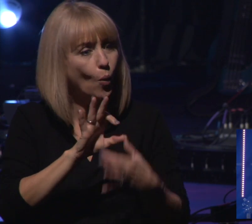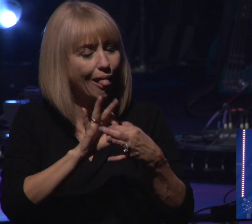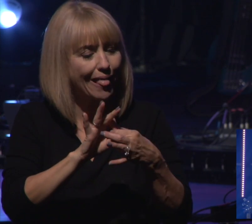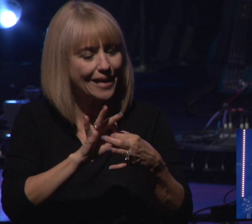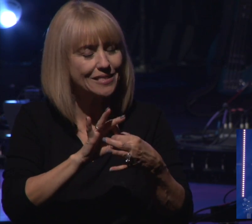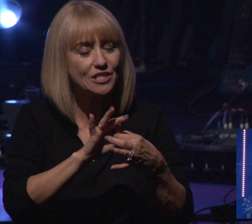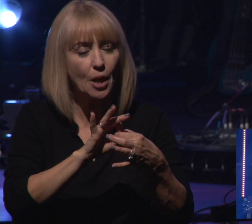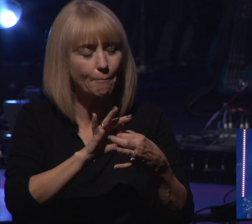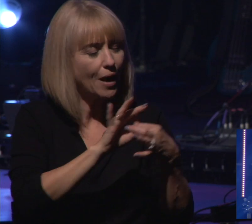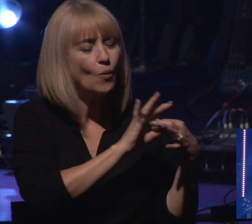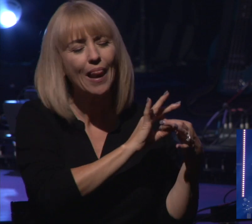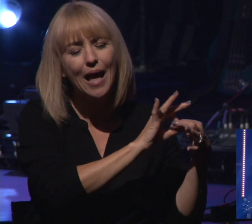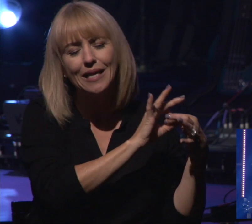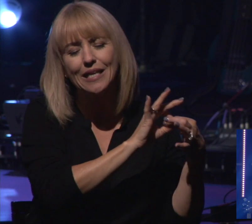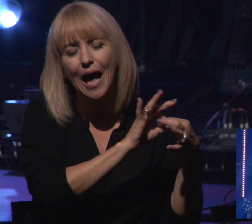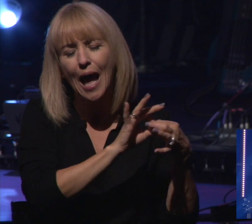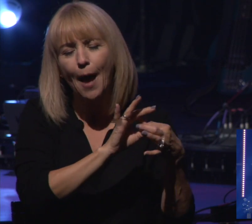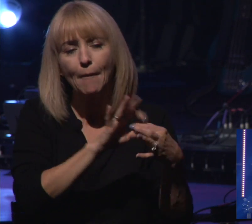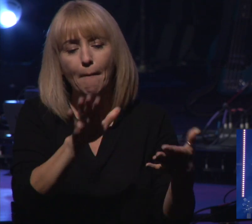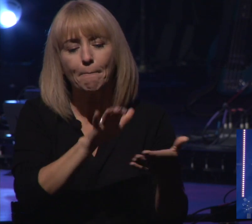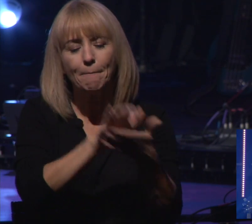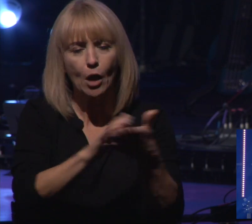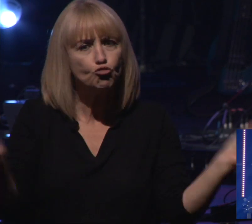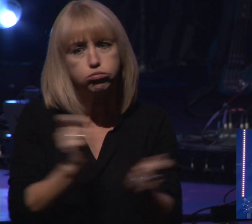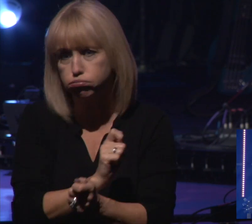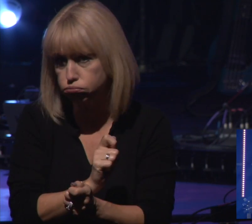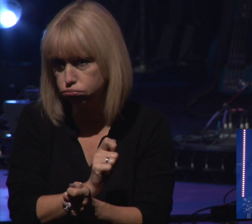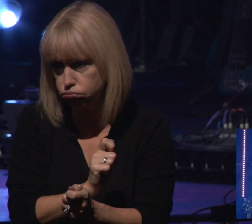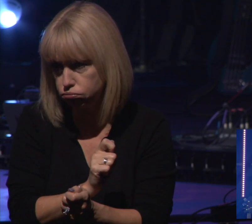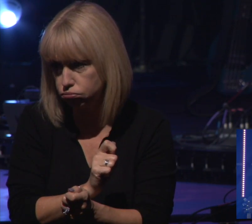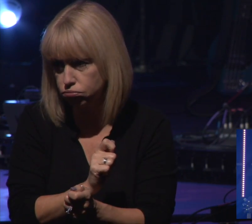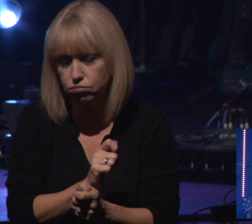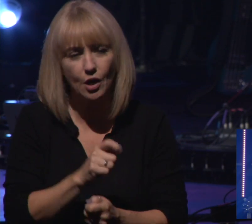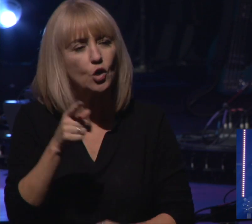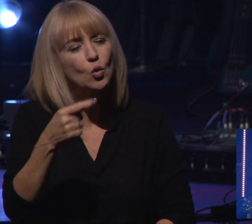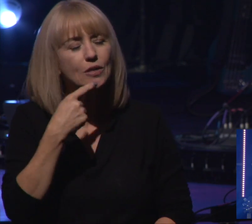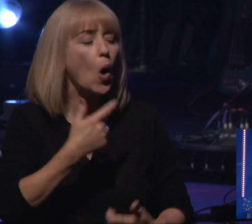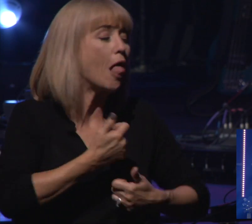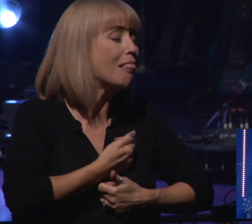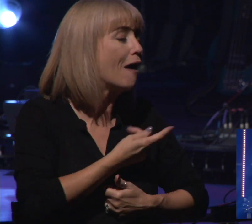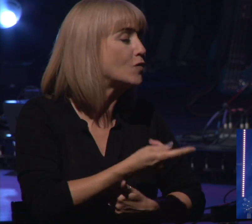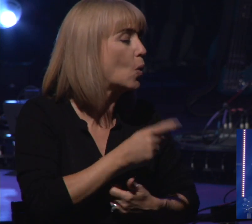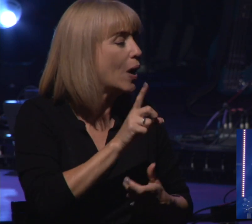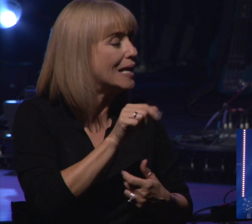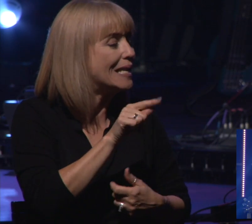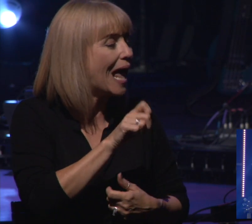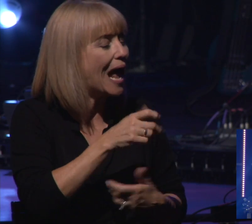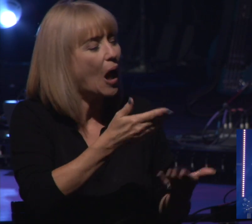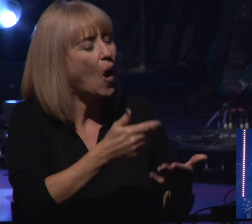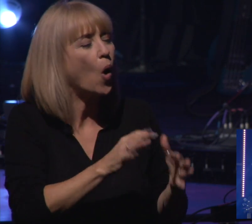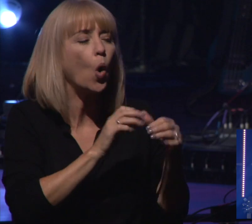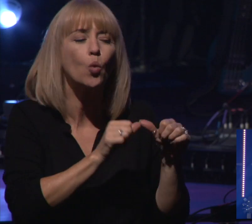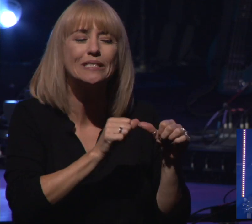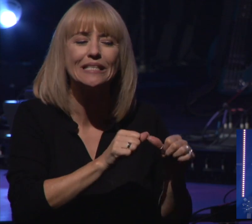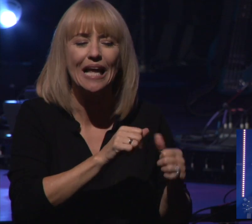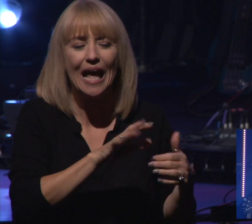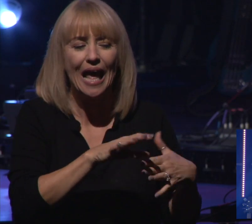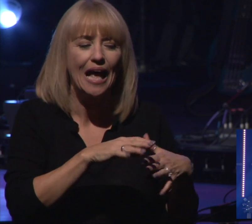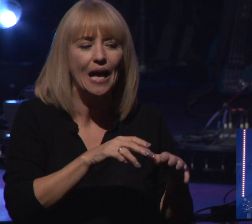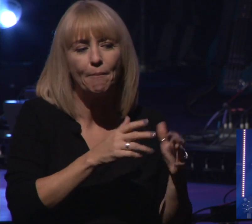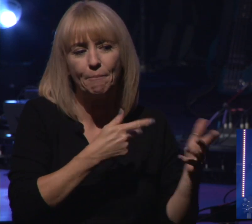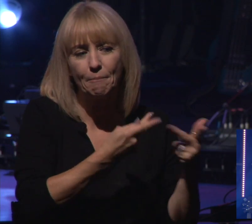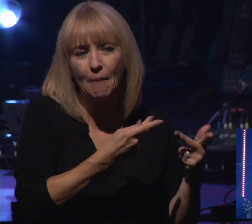changes when you get married. Because up to now, you're committed because you love each other. I love you, so let's go on a date. Let's